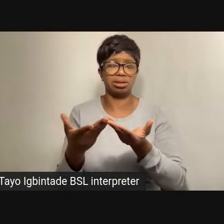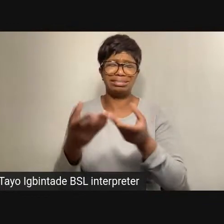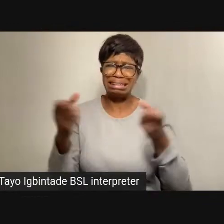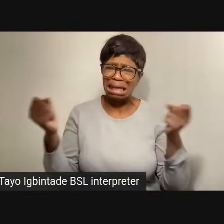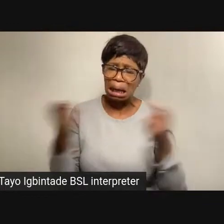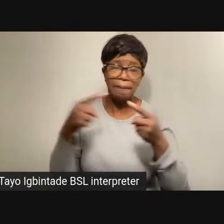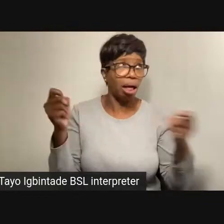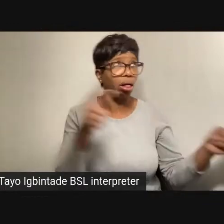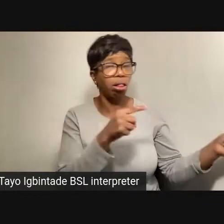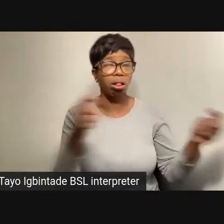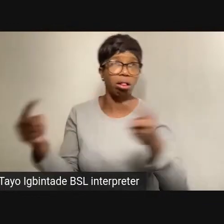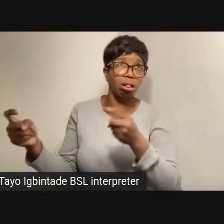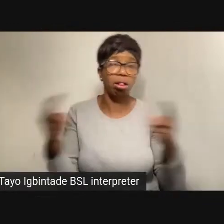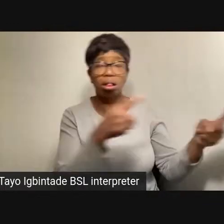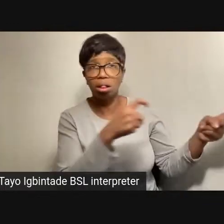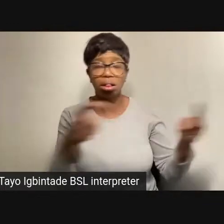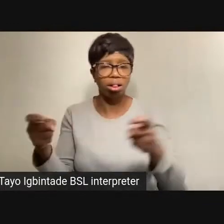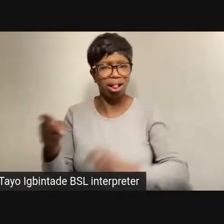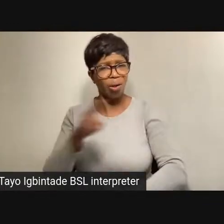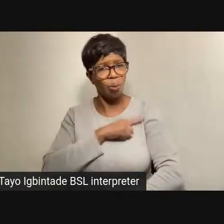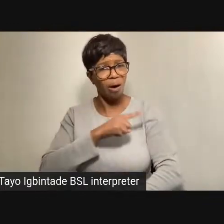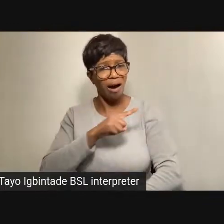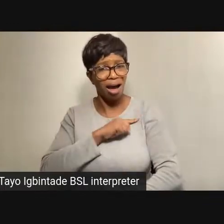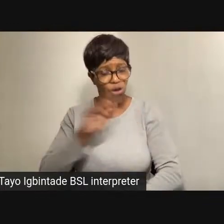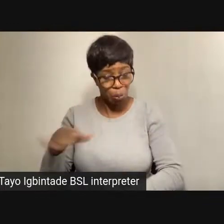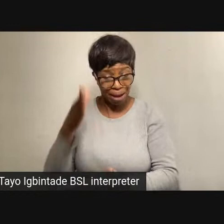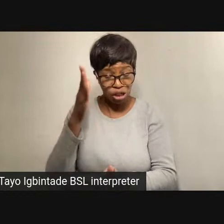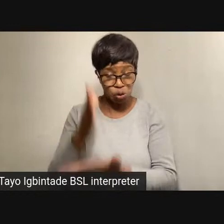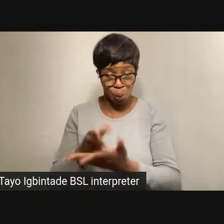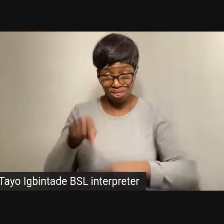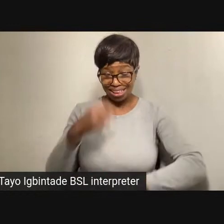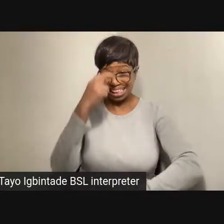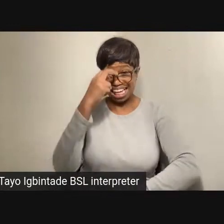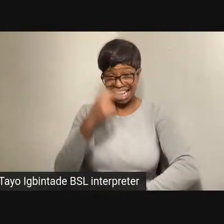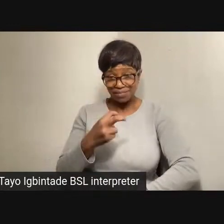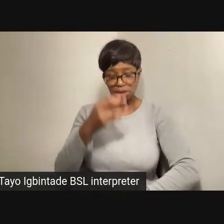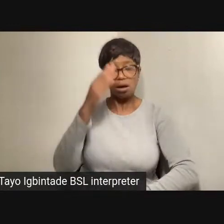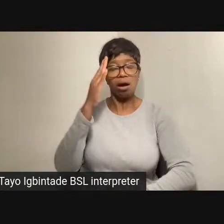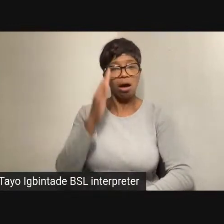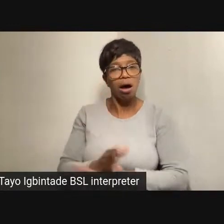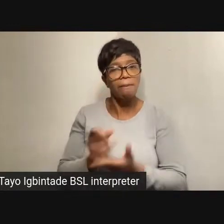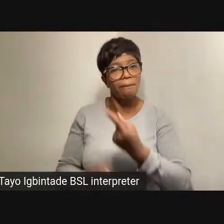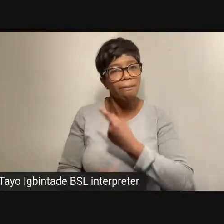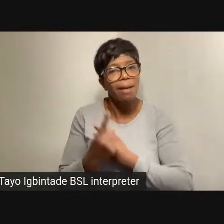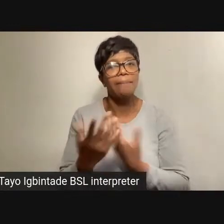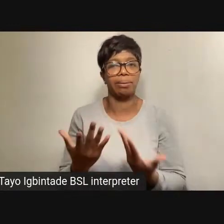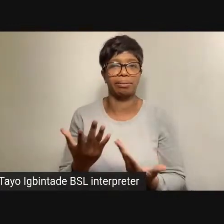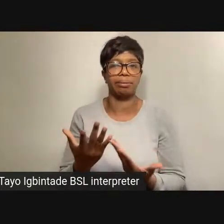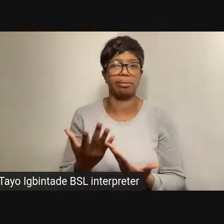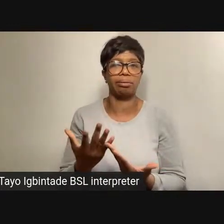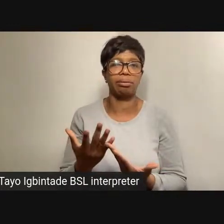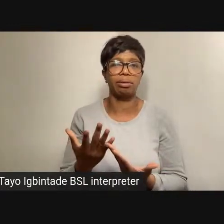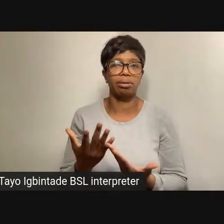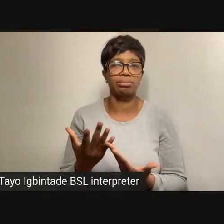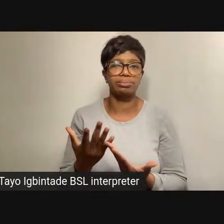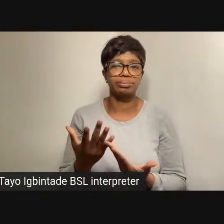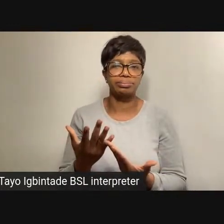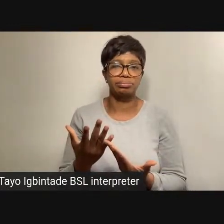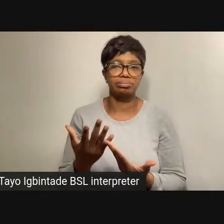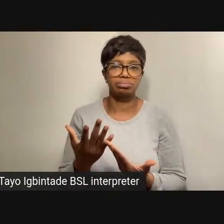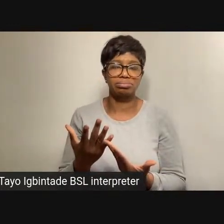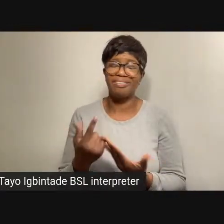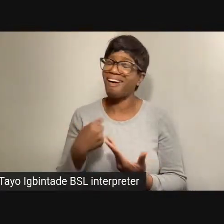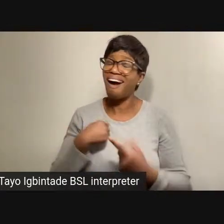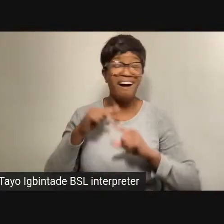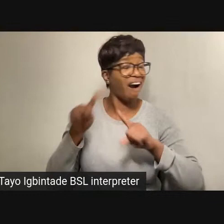emails, just in order that this evening will actually come to its fruition. I could not